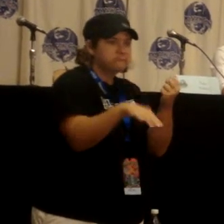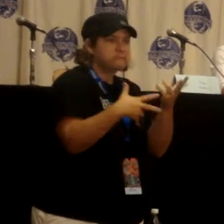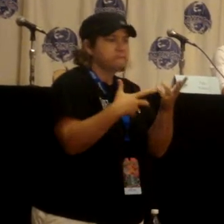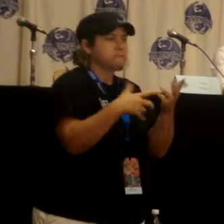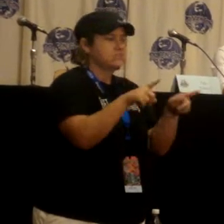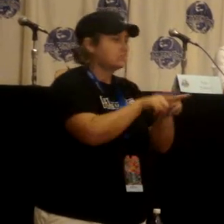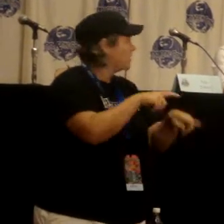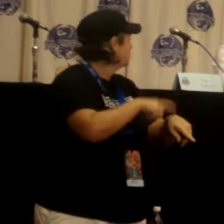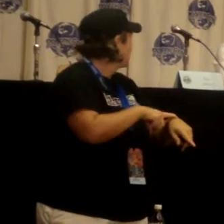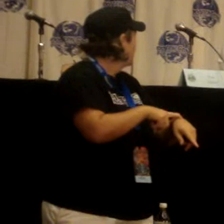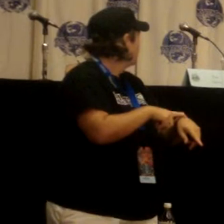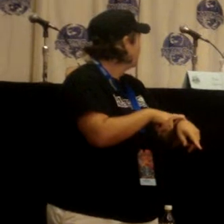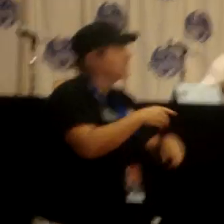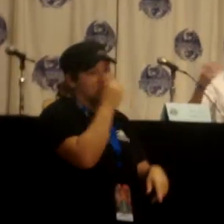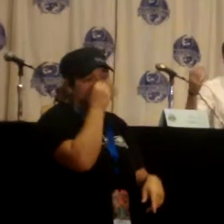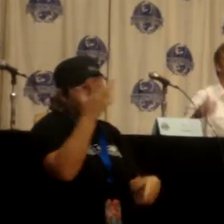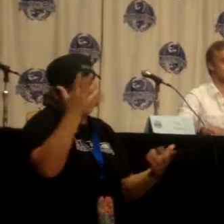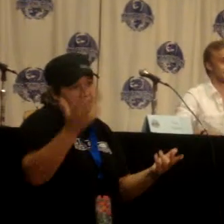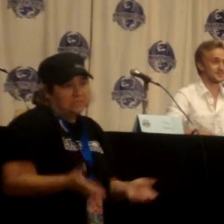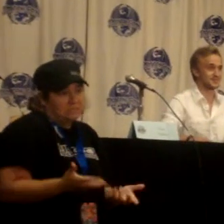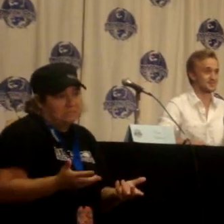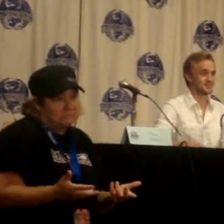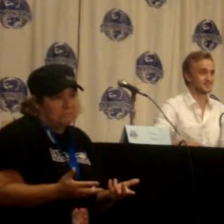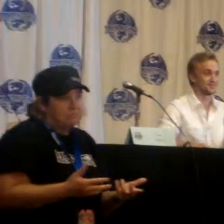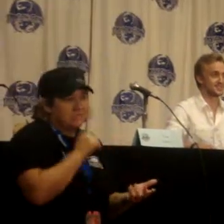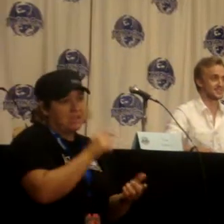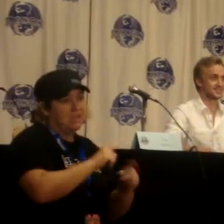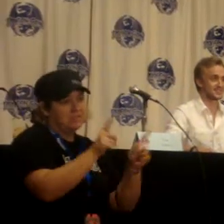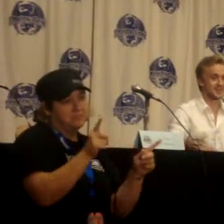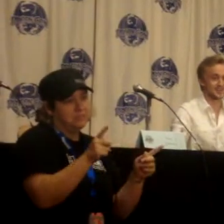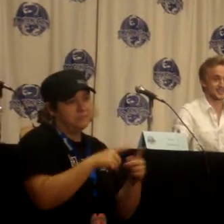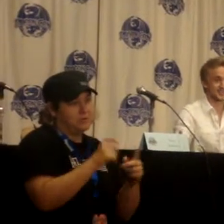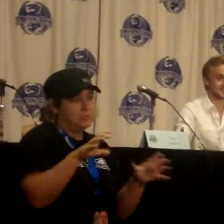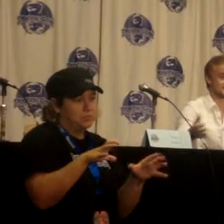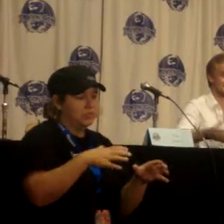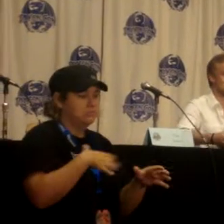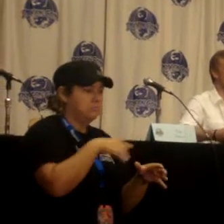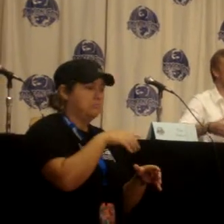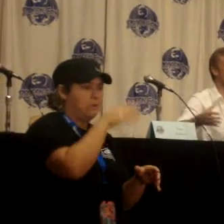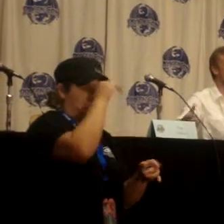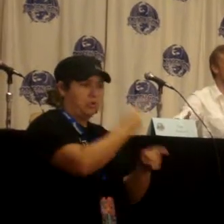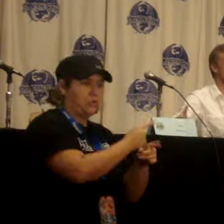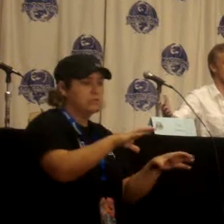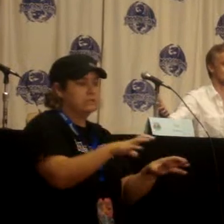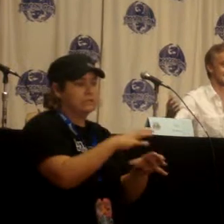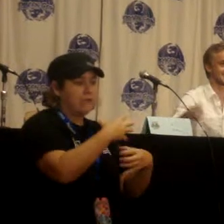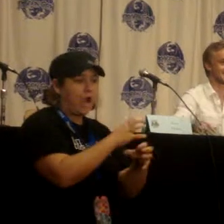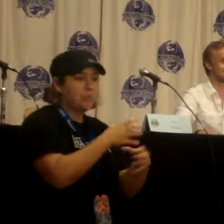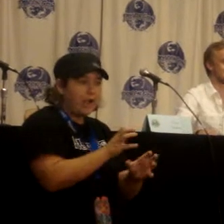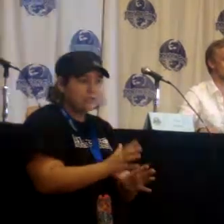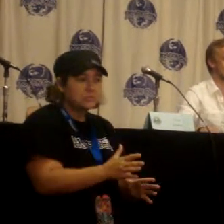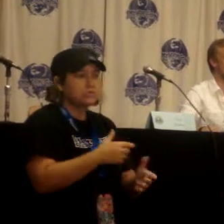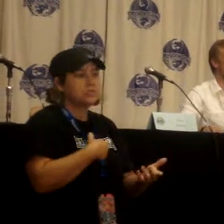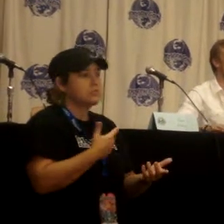don't really care. It's no different from, doing my brother does a chiropractor job, I'm an actor, my other brother's a